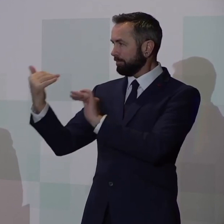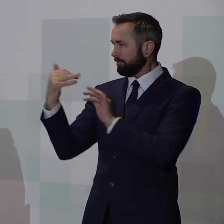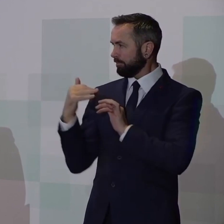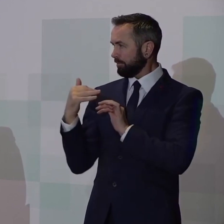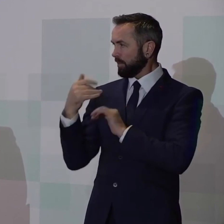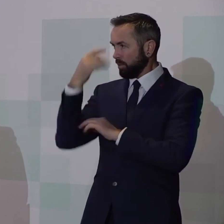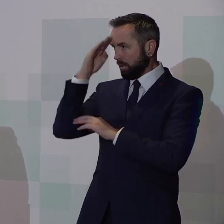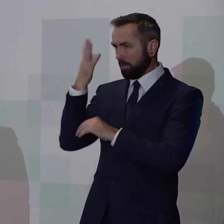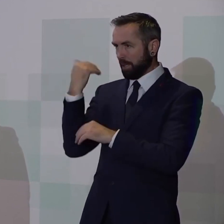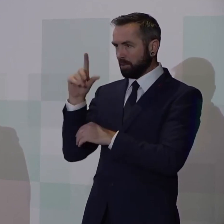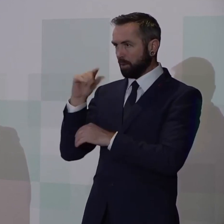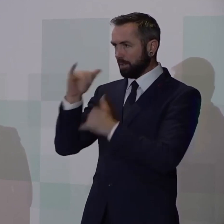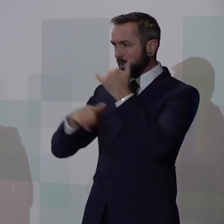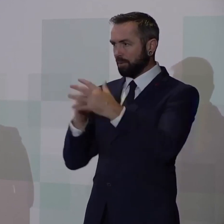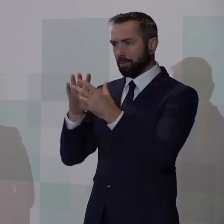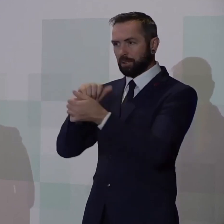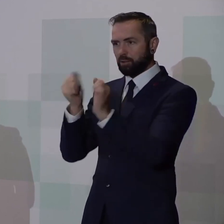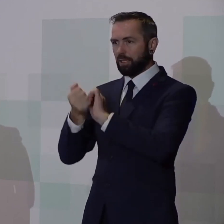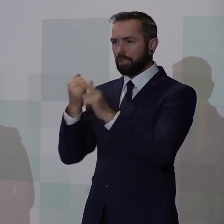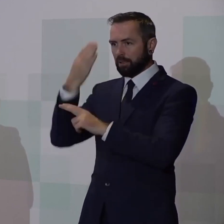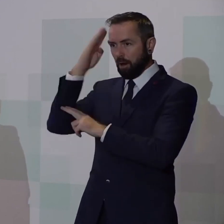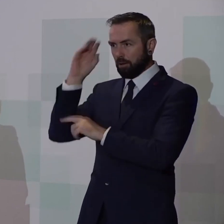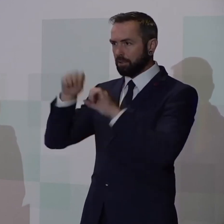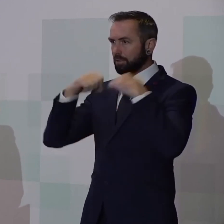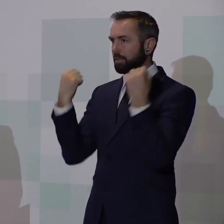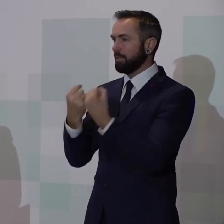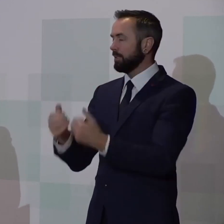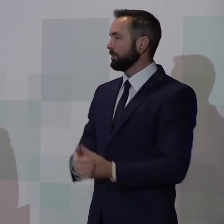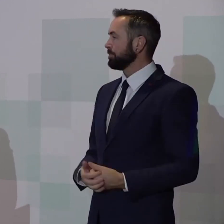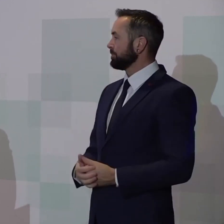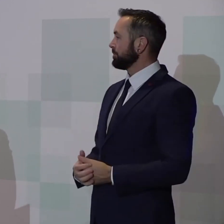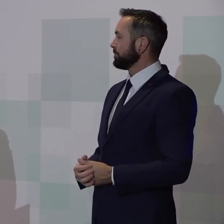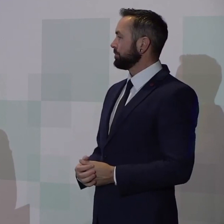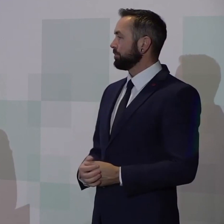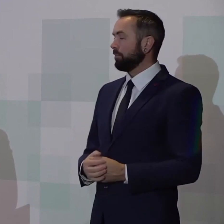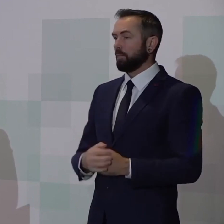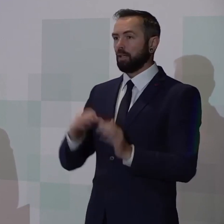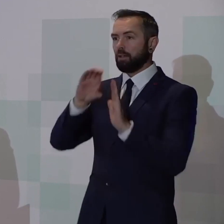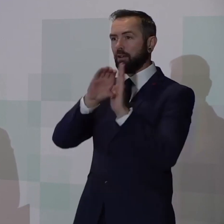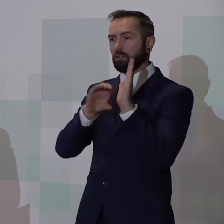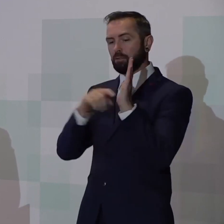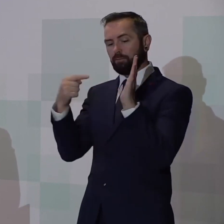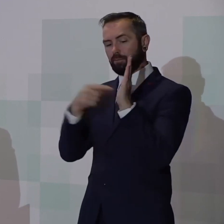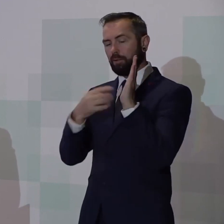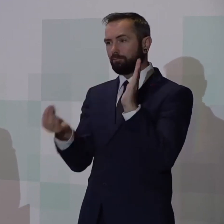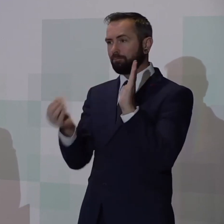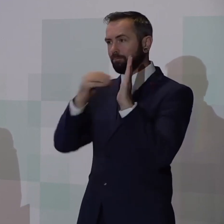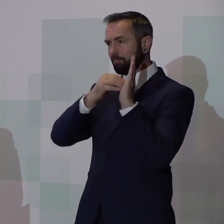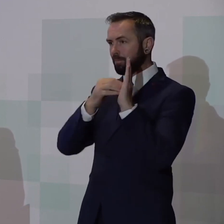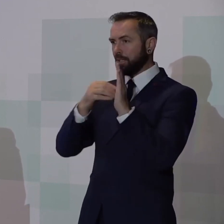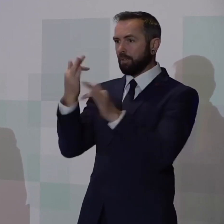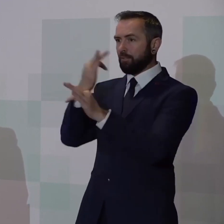a significant change in Irish society. Now, in the Constitution itself, the family is